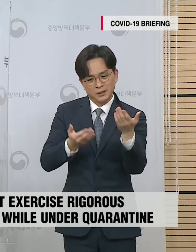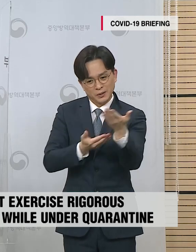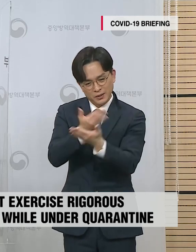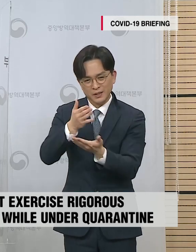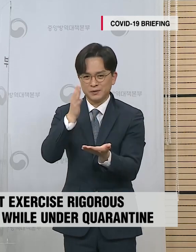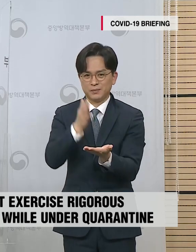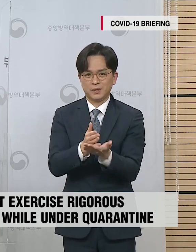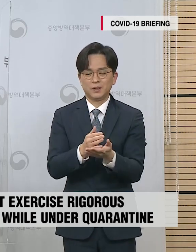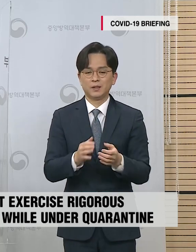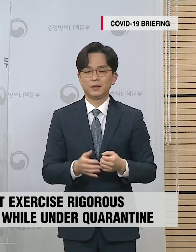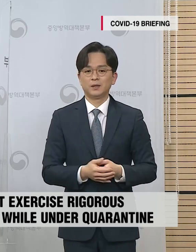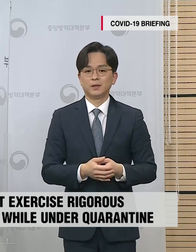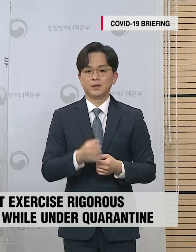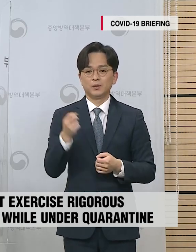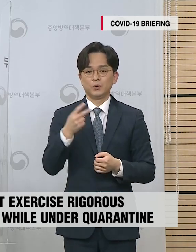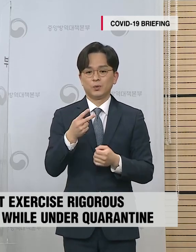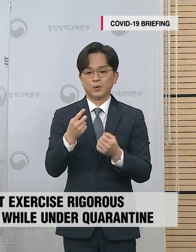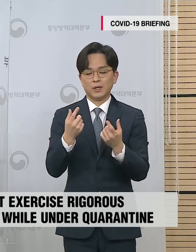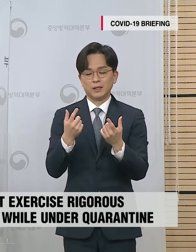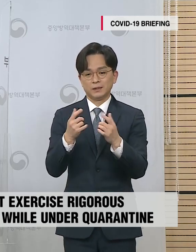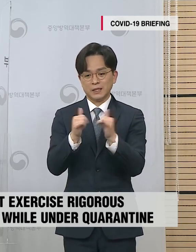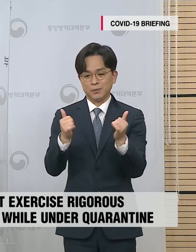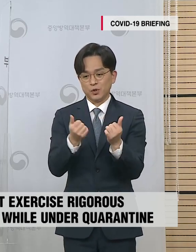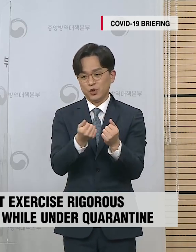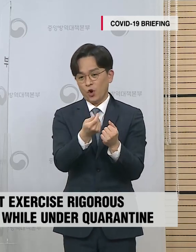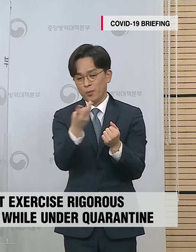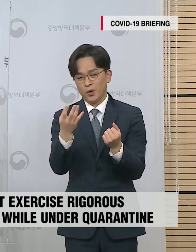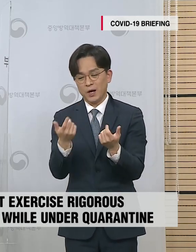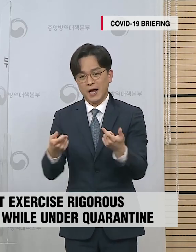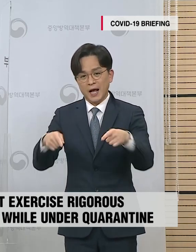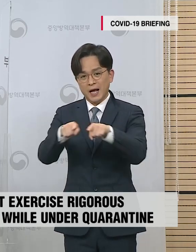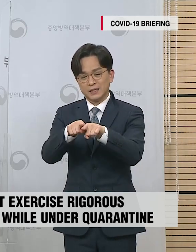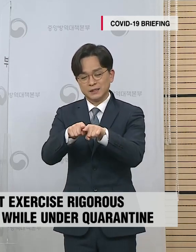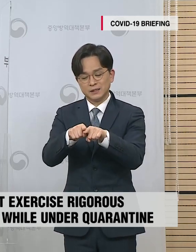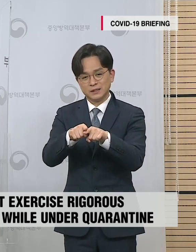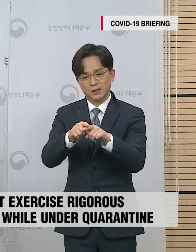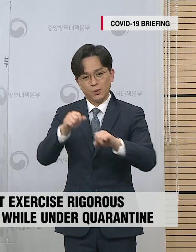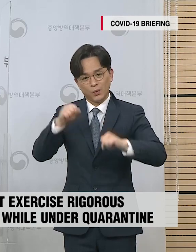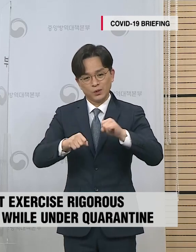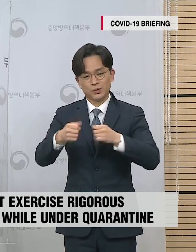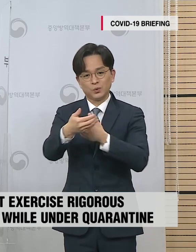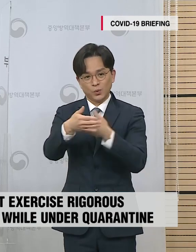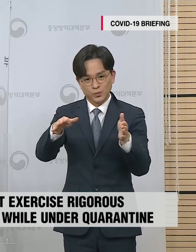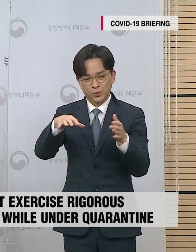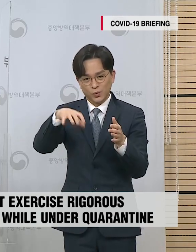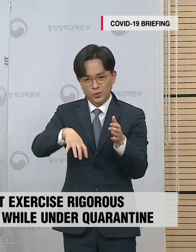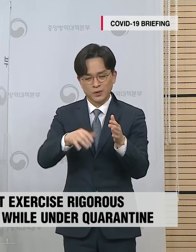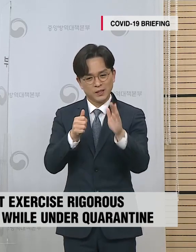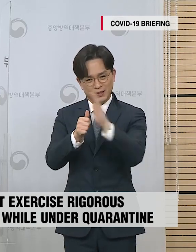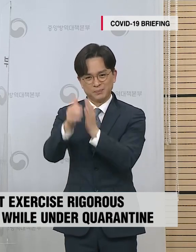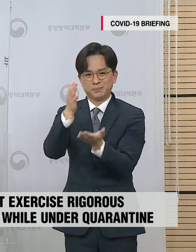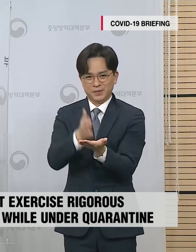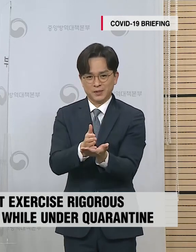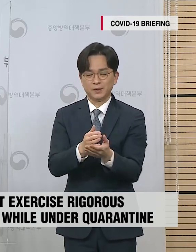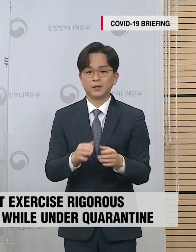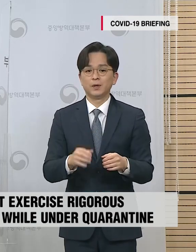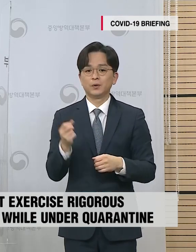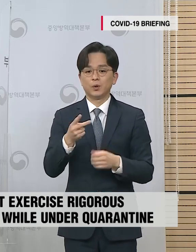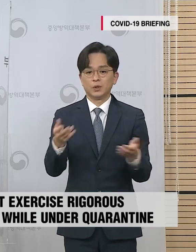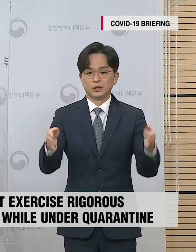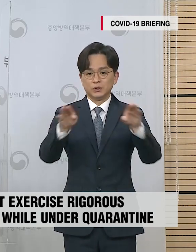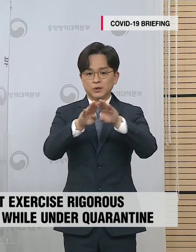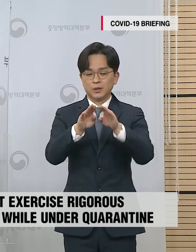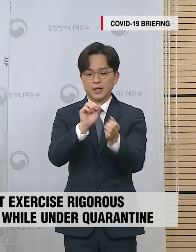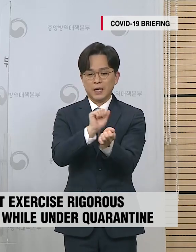should not consume food or beverage at these facilities. So please also comply with face mask wearing protocol as